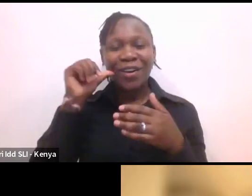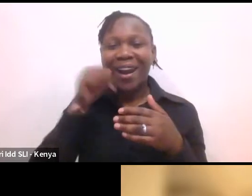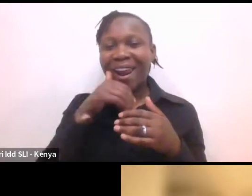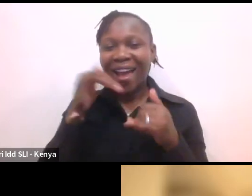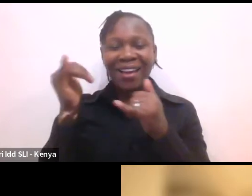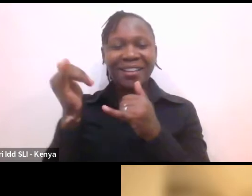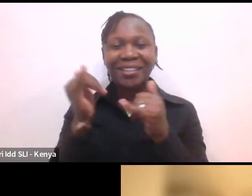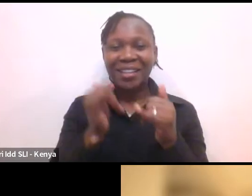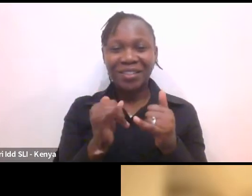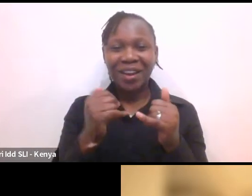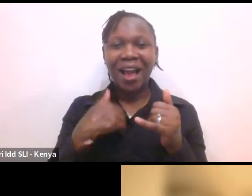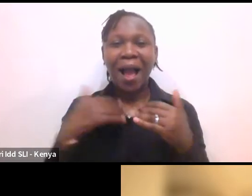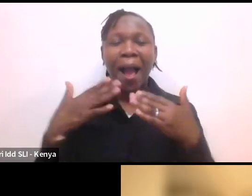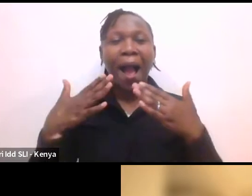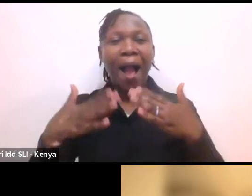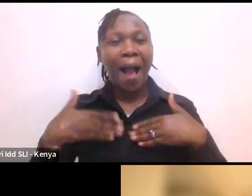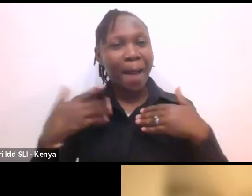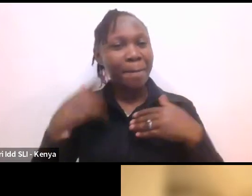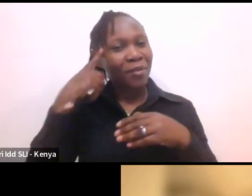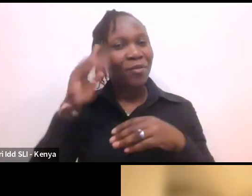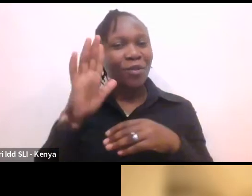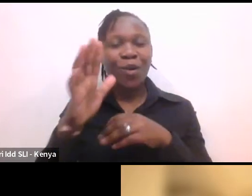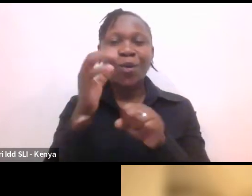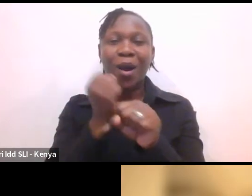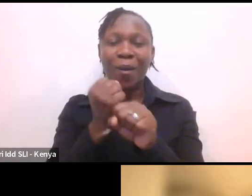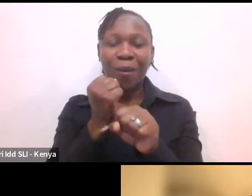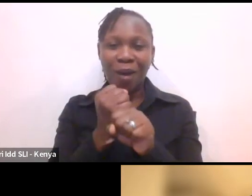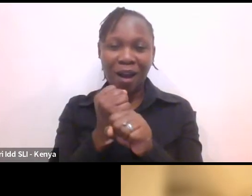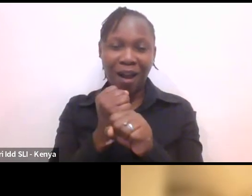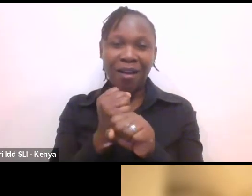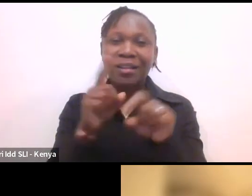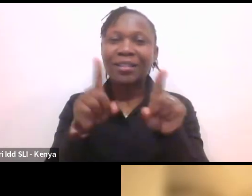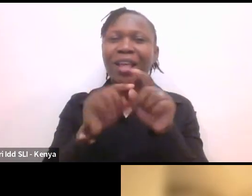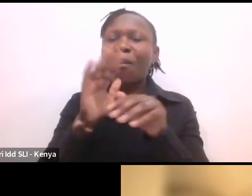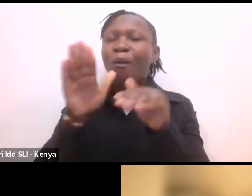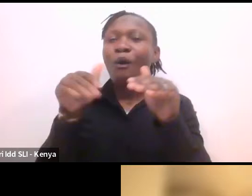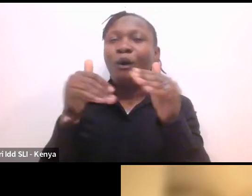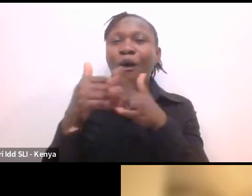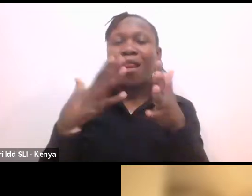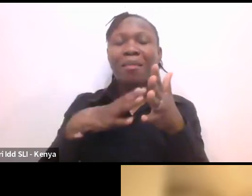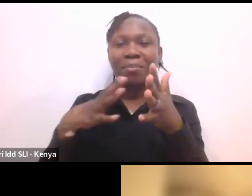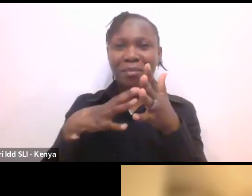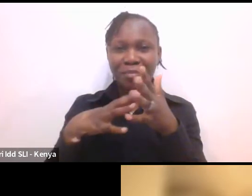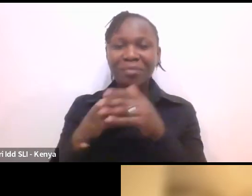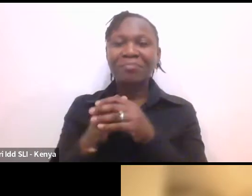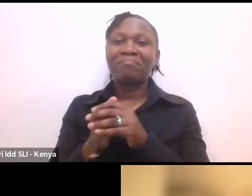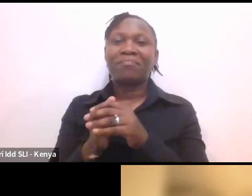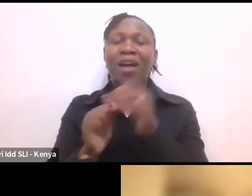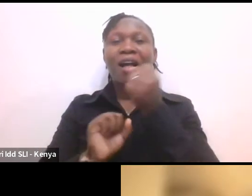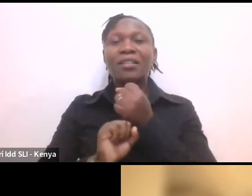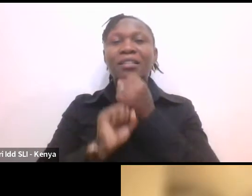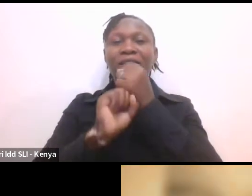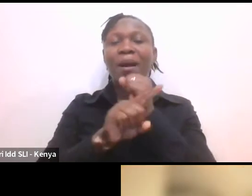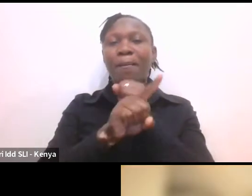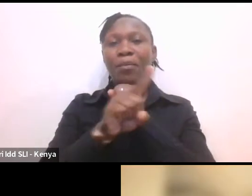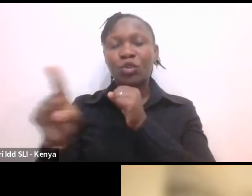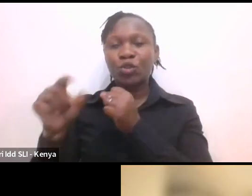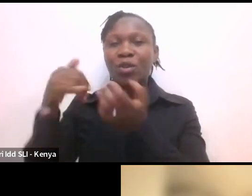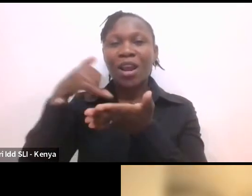grateful for the work you do and for the work everyone here does to support neuro-inclusive